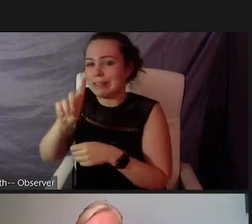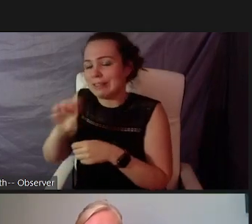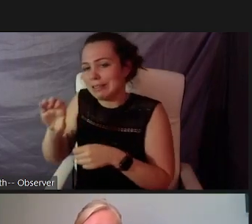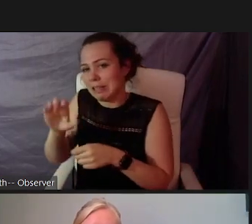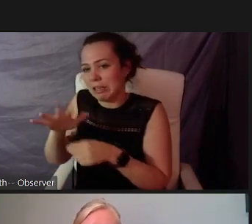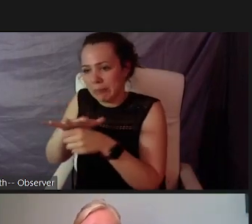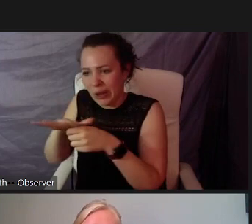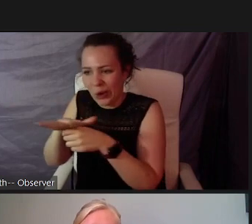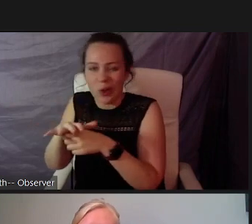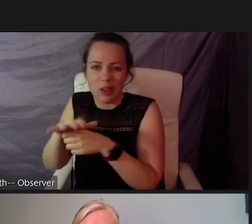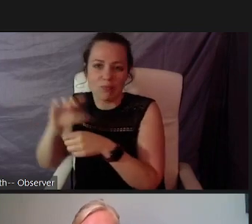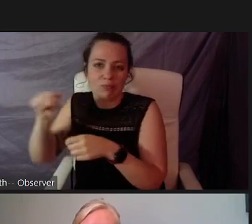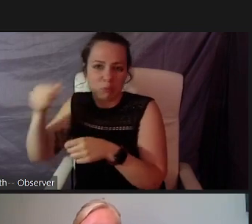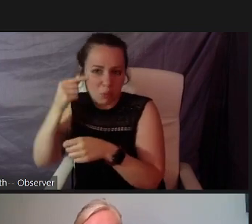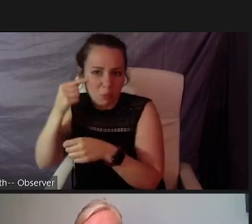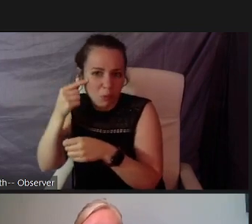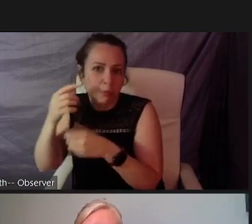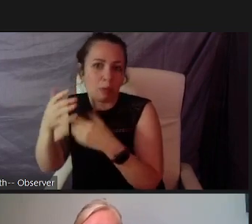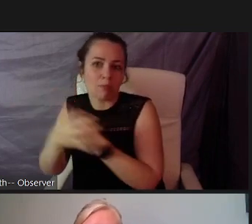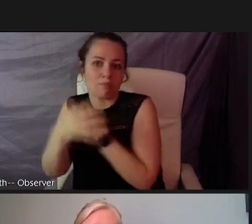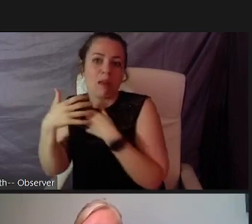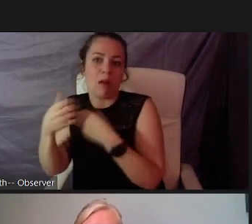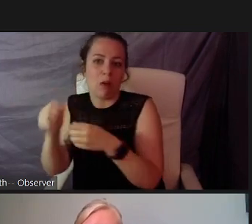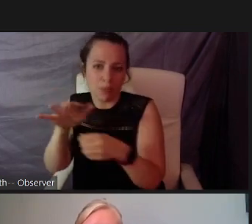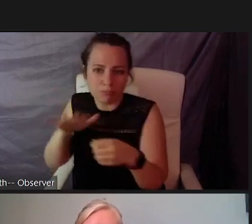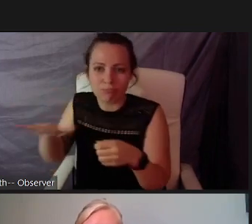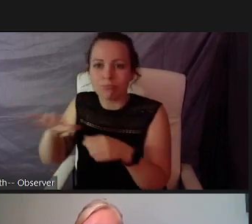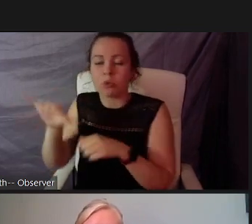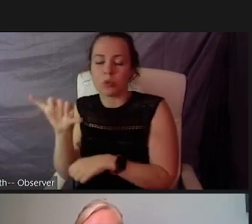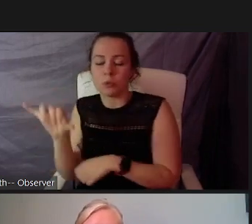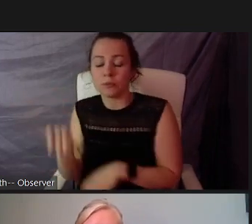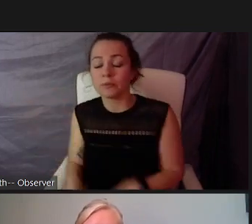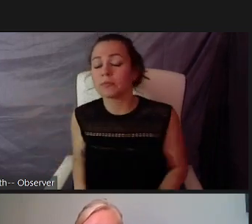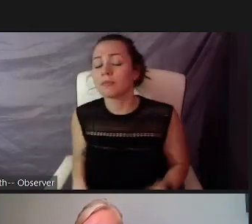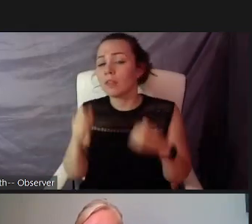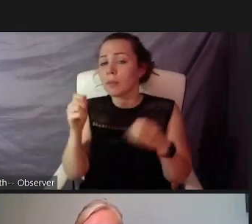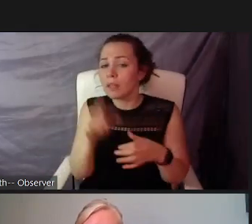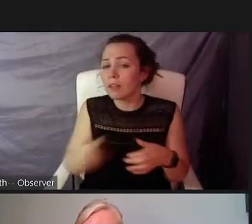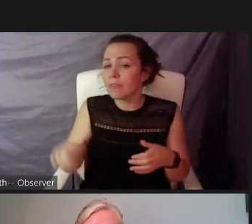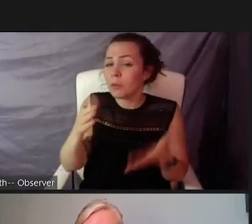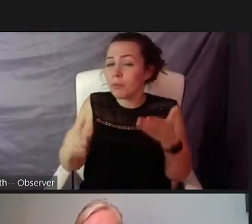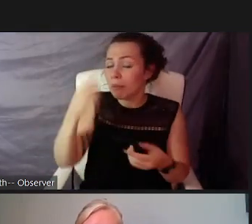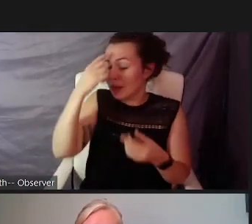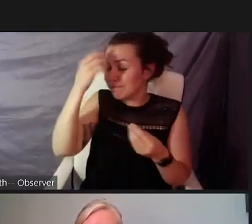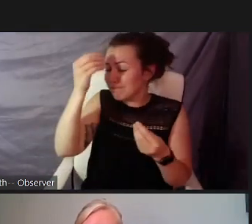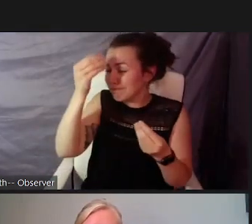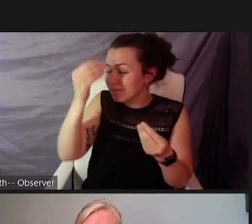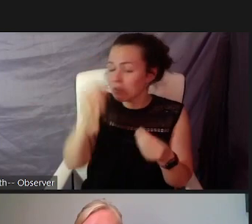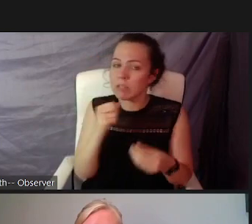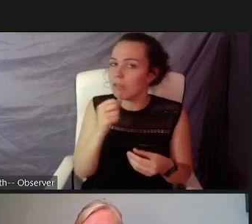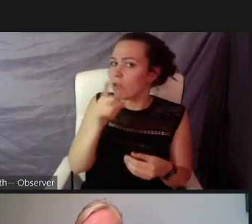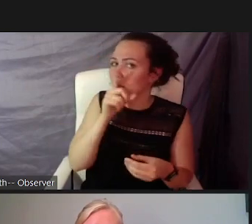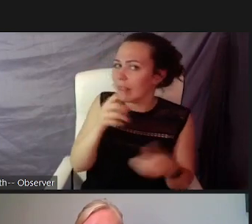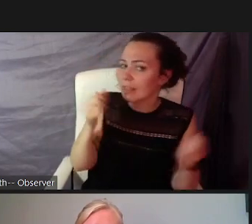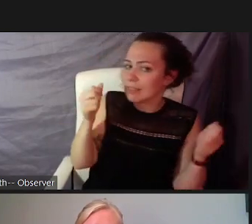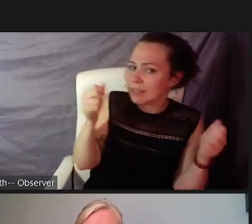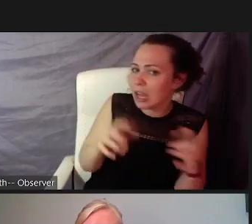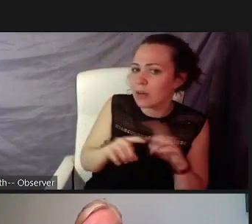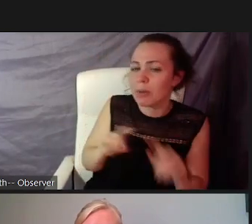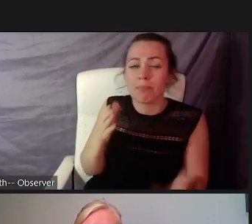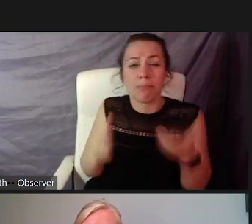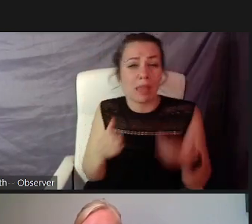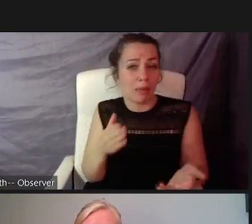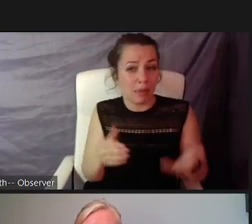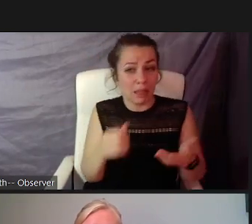that you're experiencing fear or worry, or some of you might be thinking that way. It can express itself in various different ways.